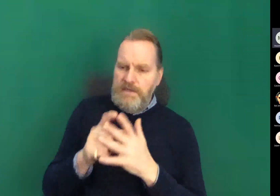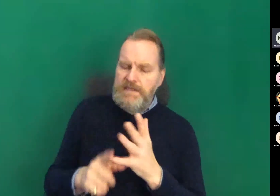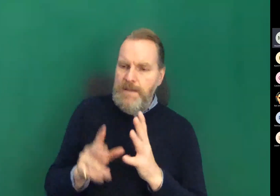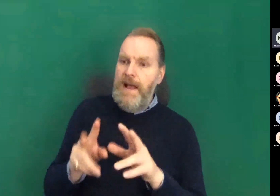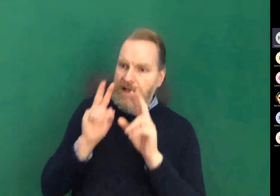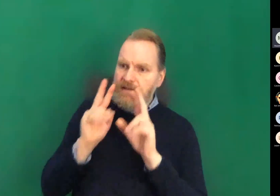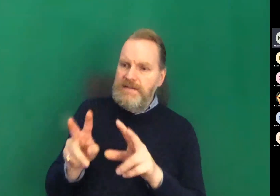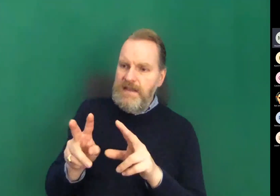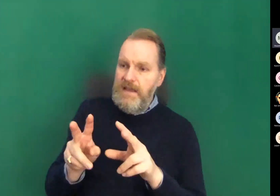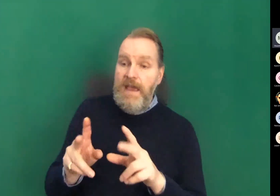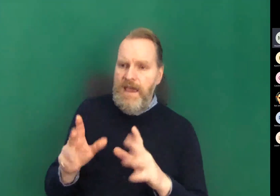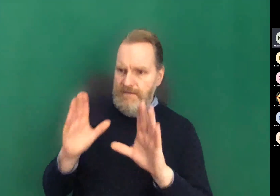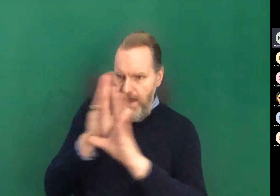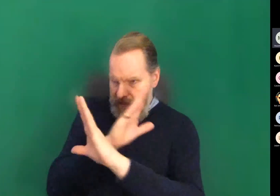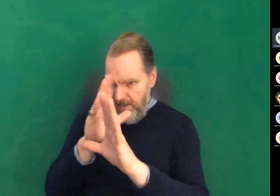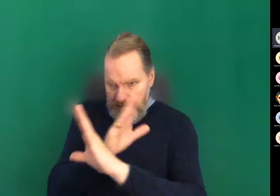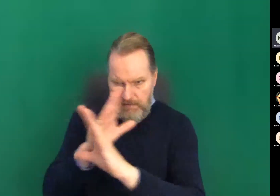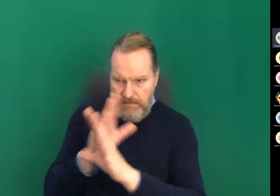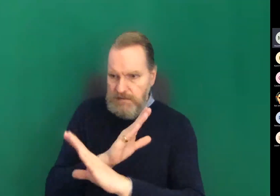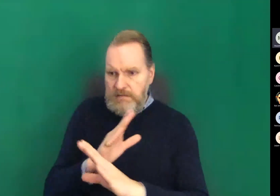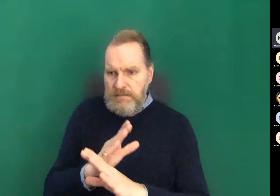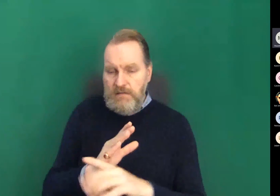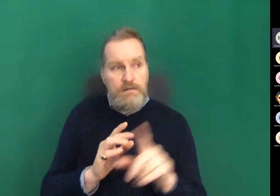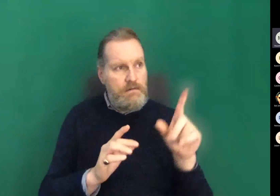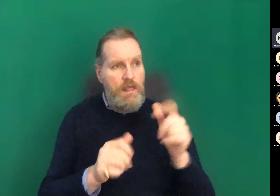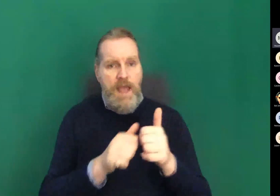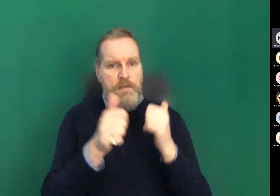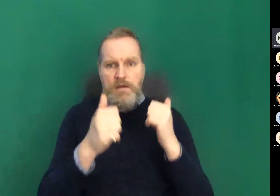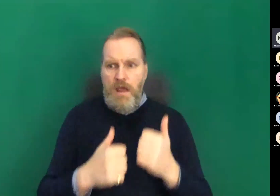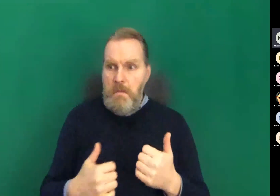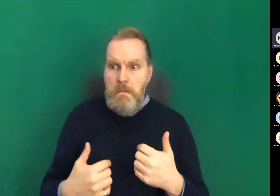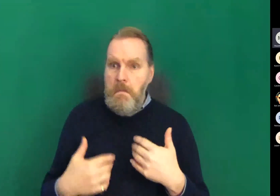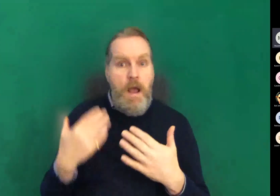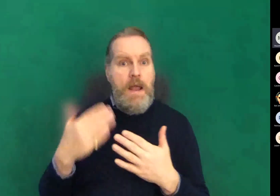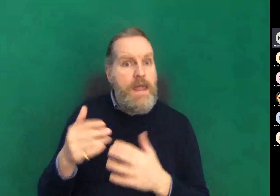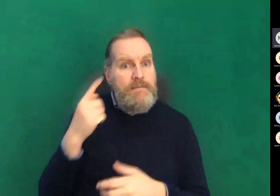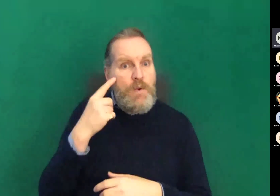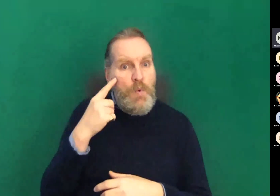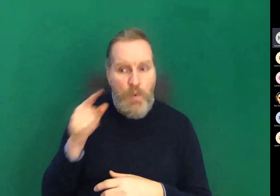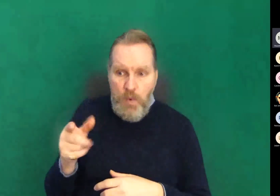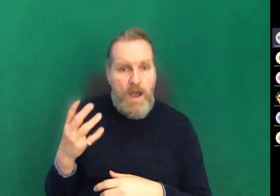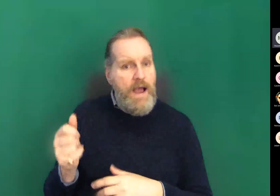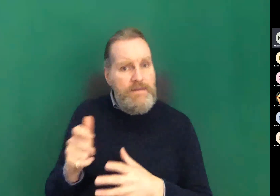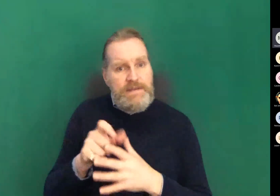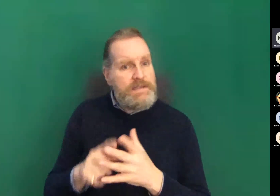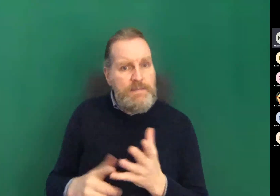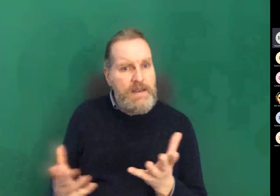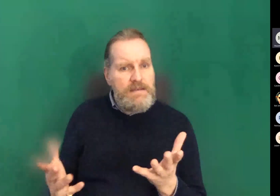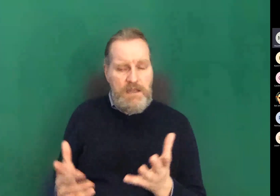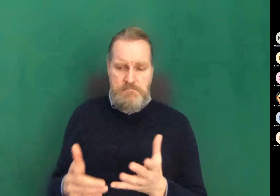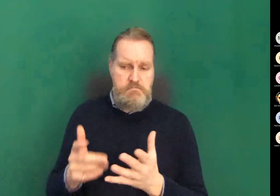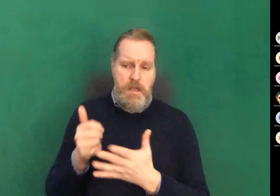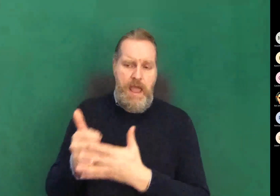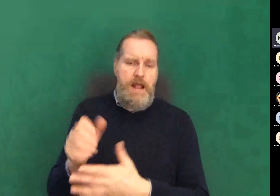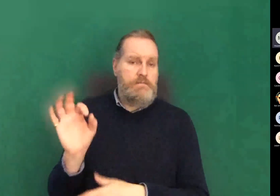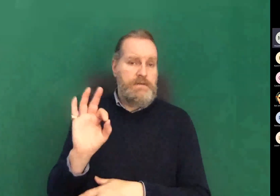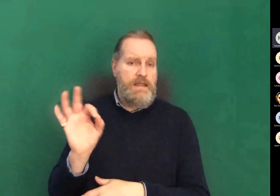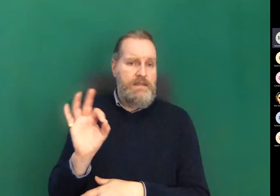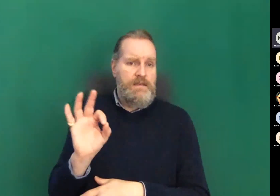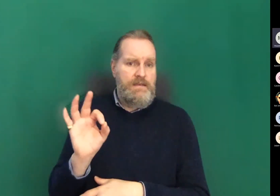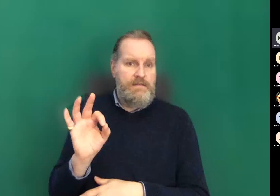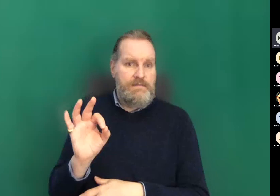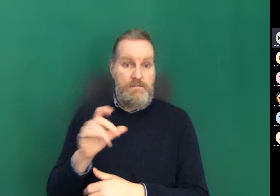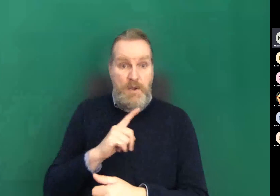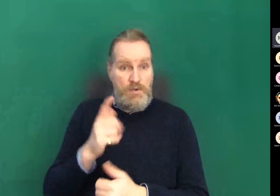tell them, they can claim that they were unaware of the disability and not put anything in place to help you.